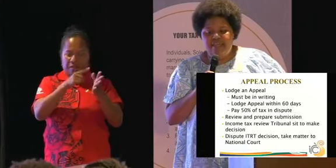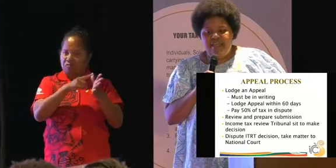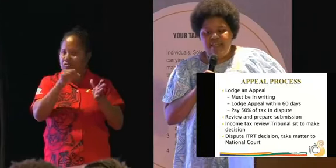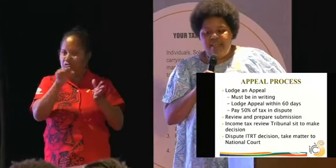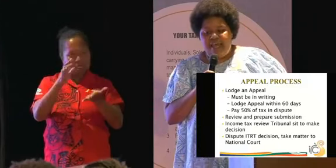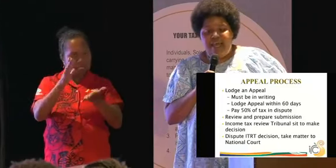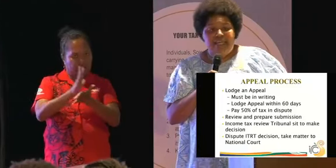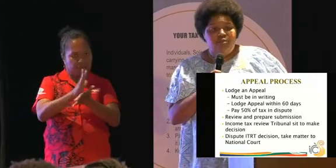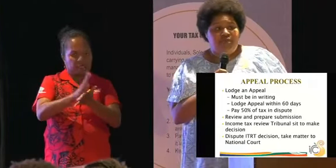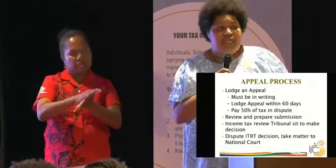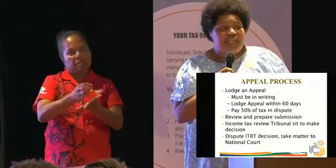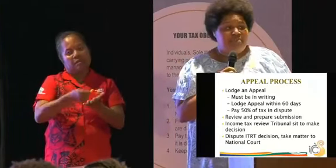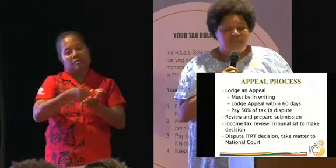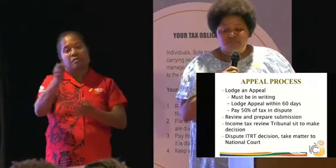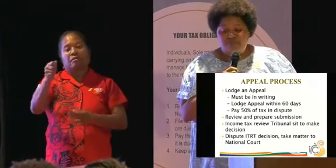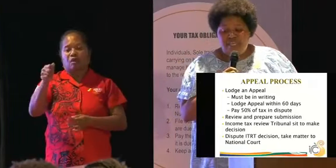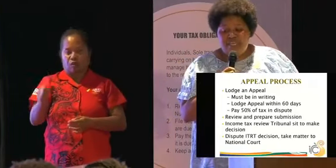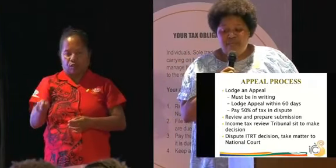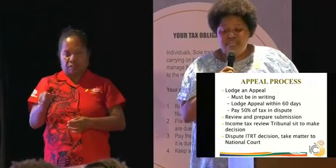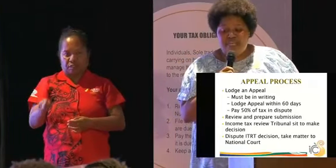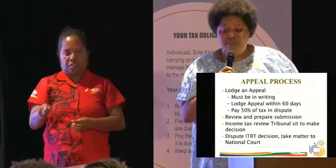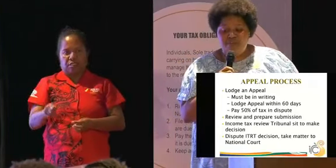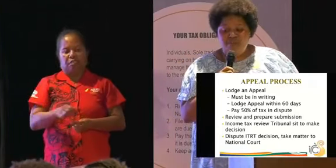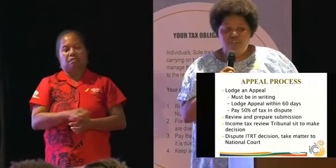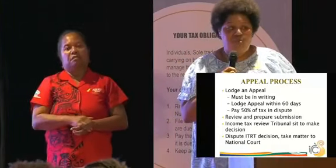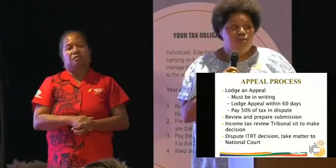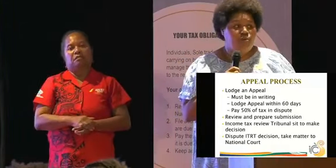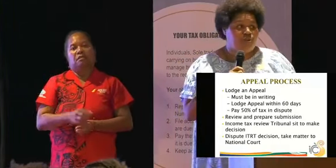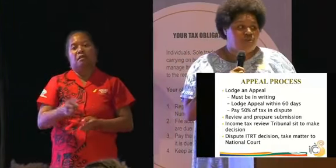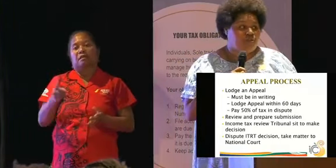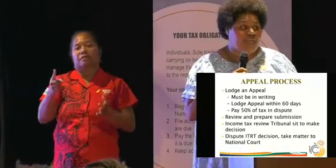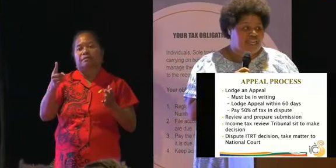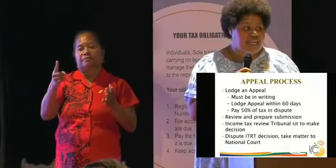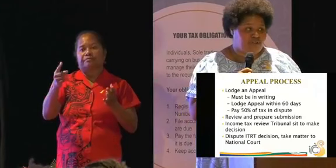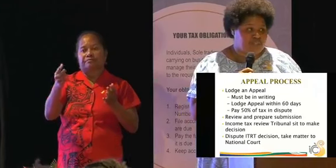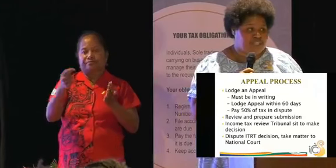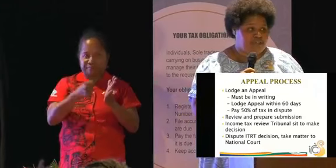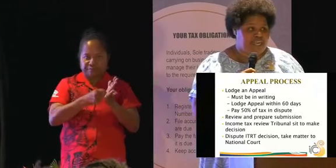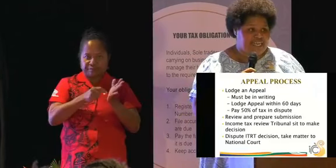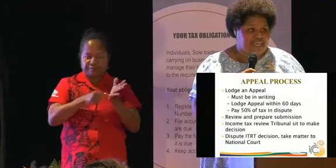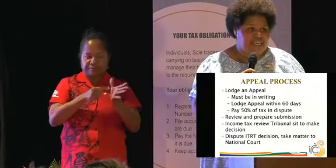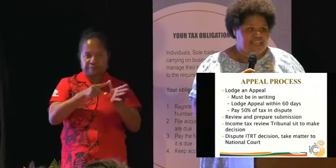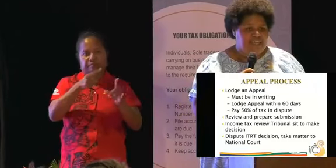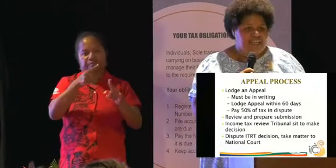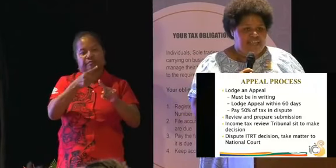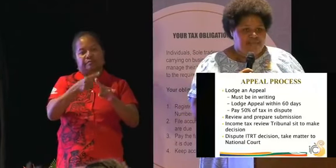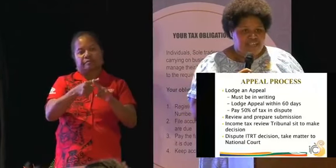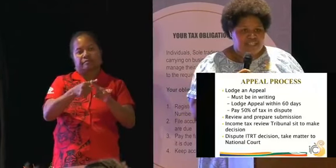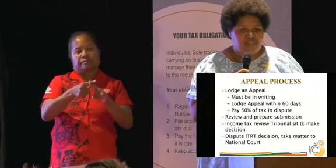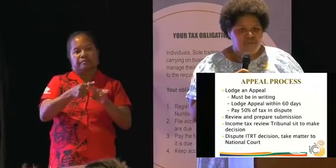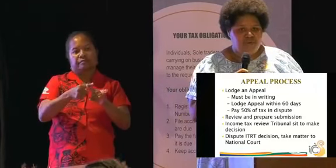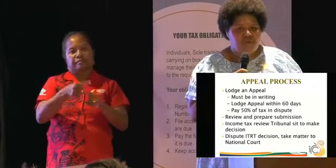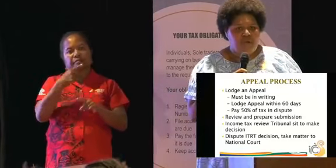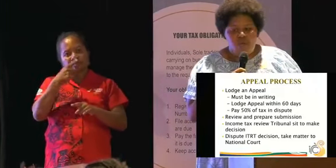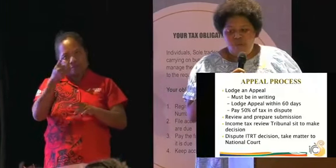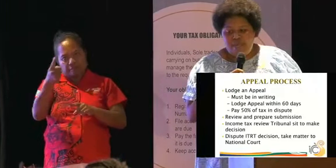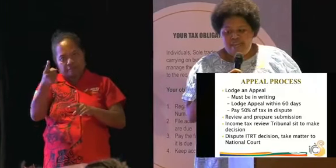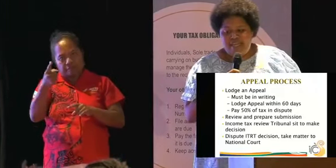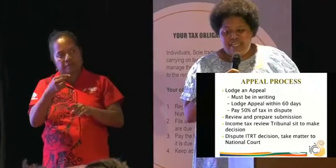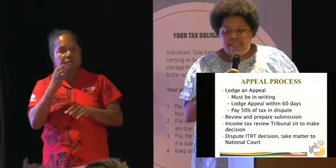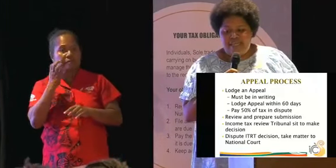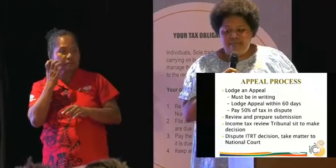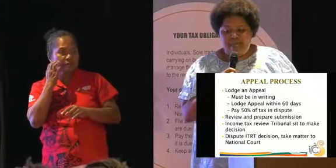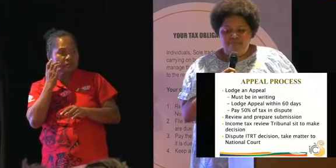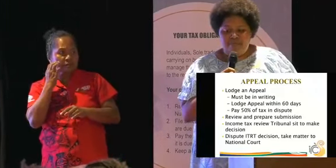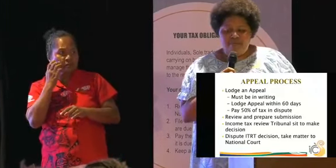prepared. It will be given to the Income Tax Review Tribunal. You will also get a notice, a letter, advising you